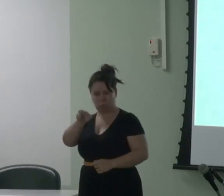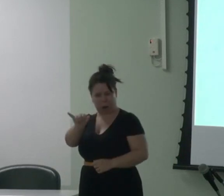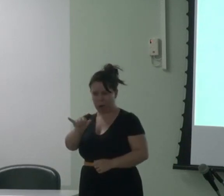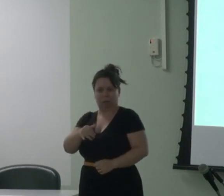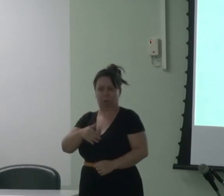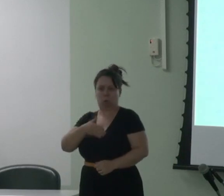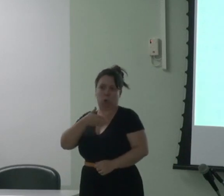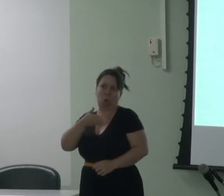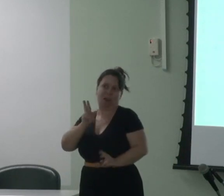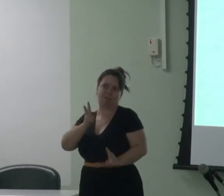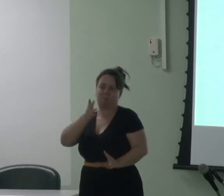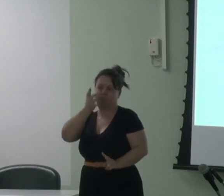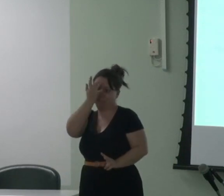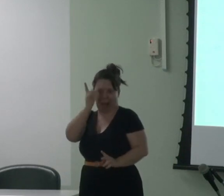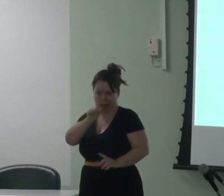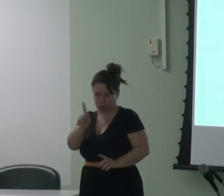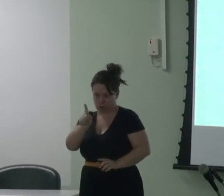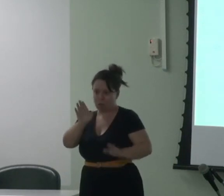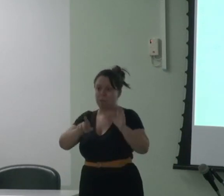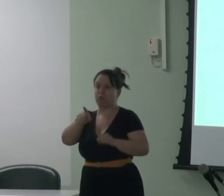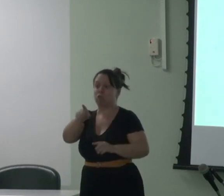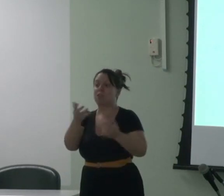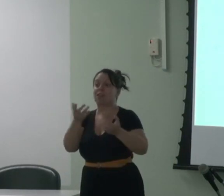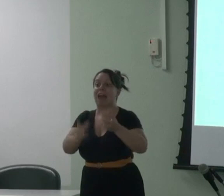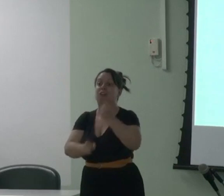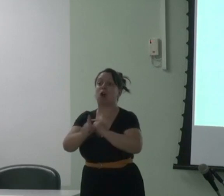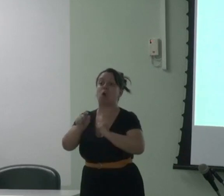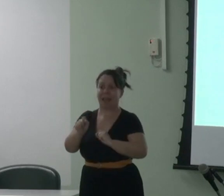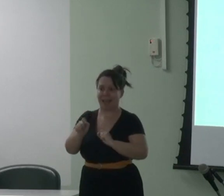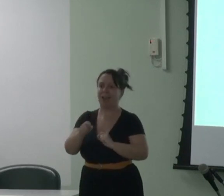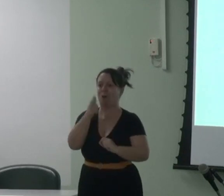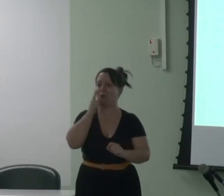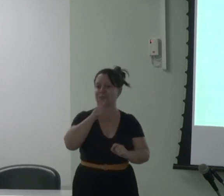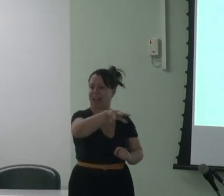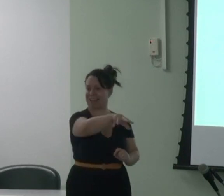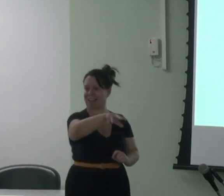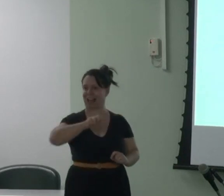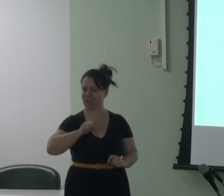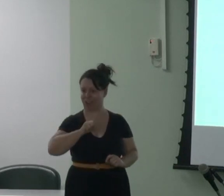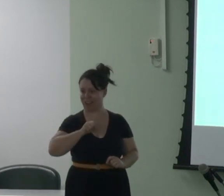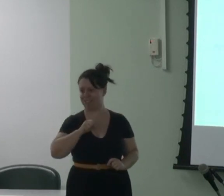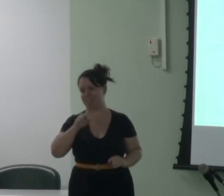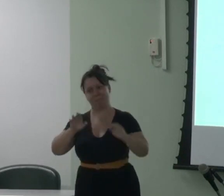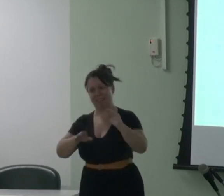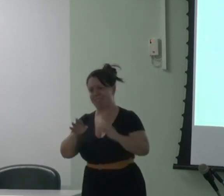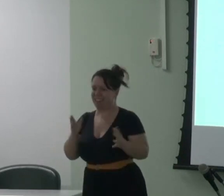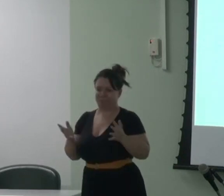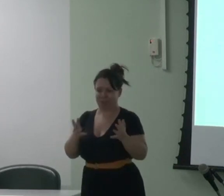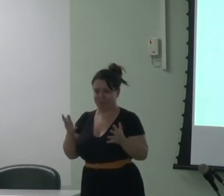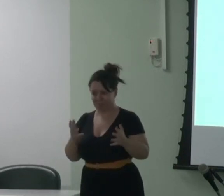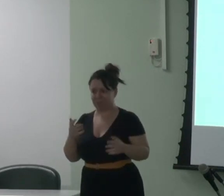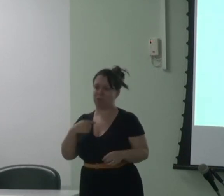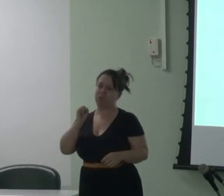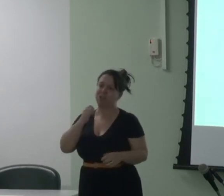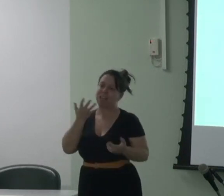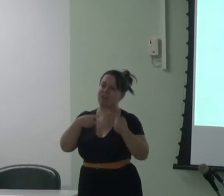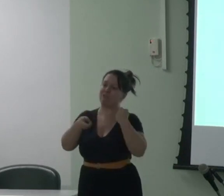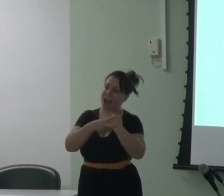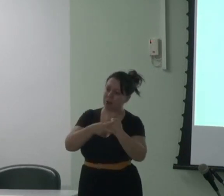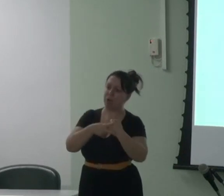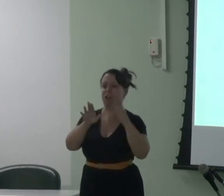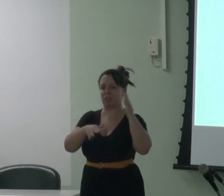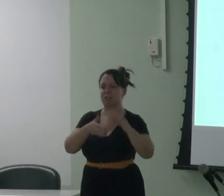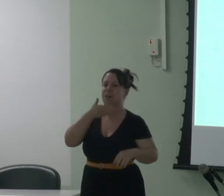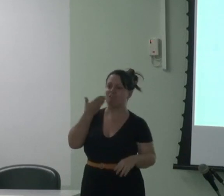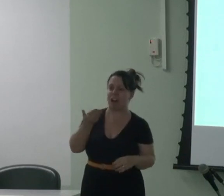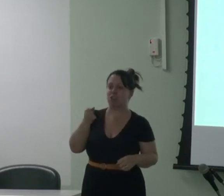depends on what you want to find. If you want to just find me all the verbs and their lemmas and give me the list, then it's